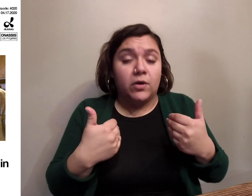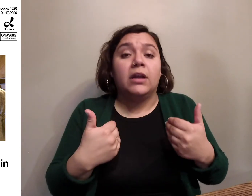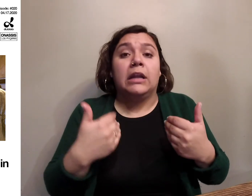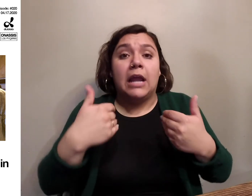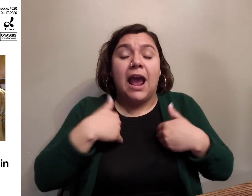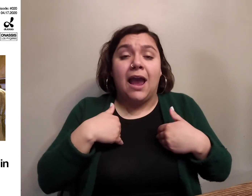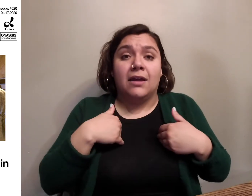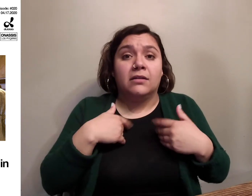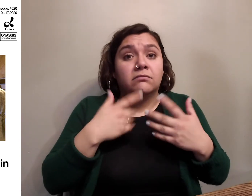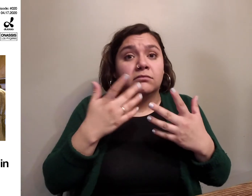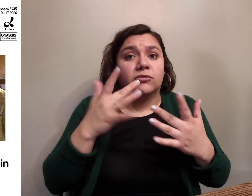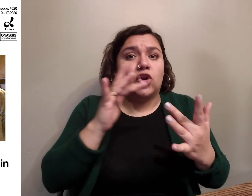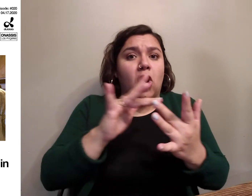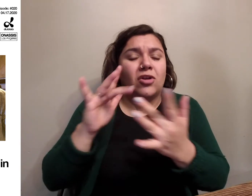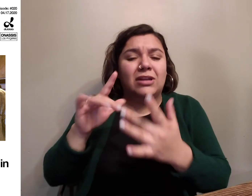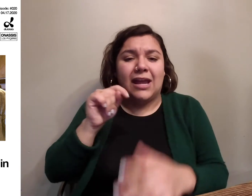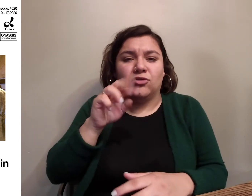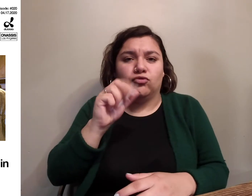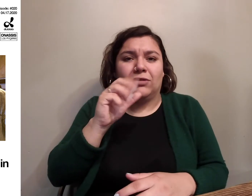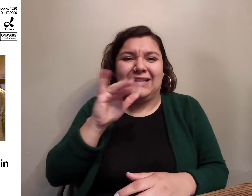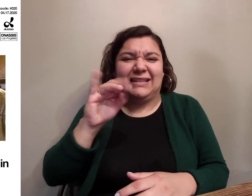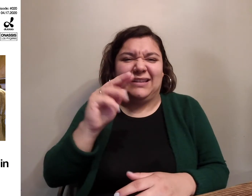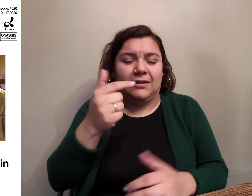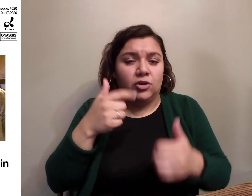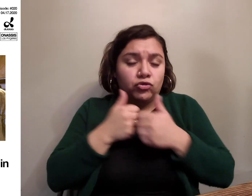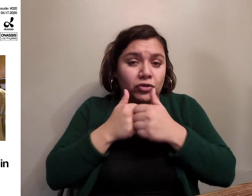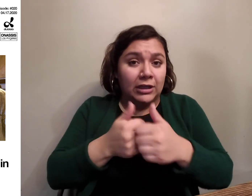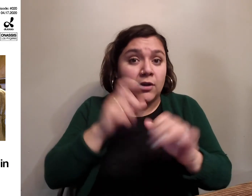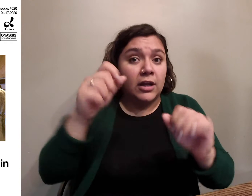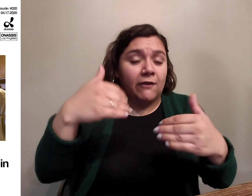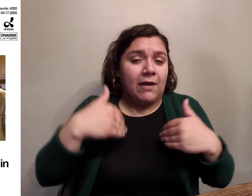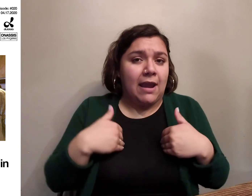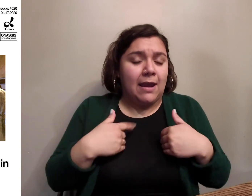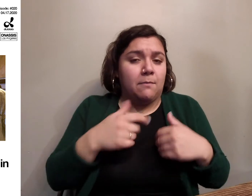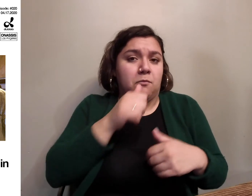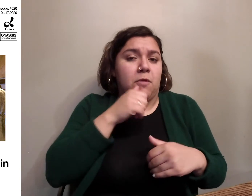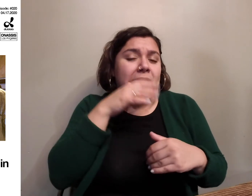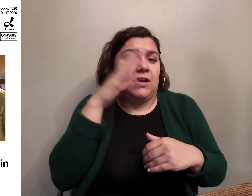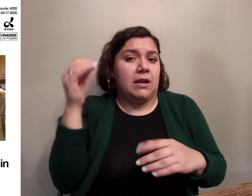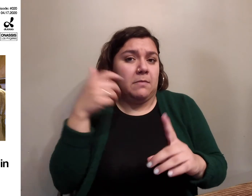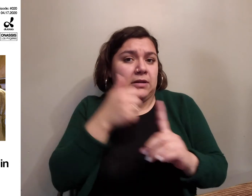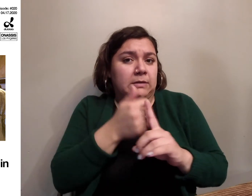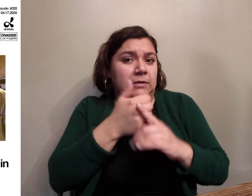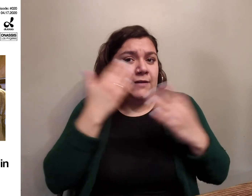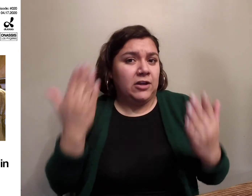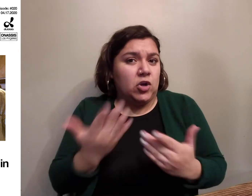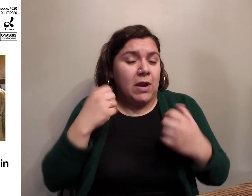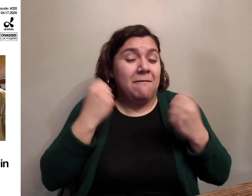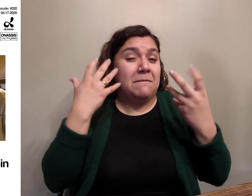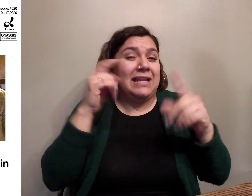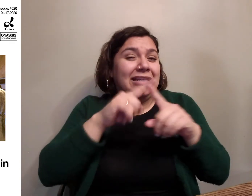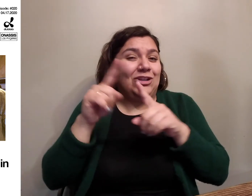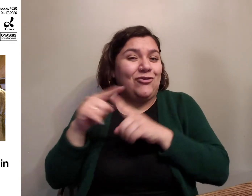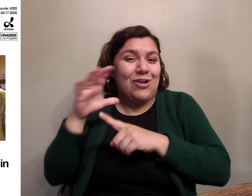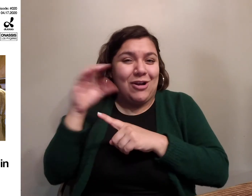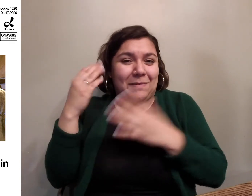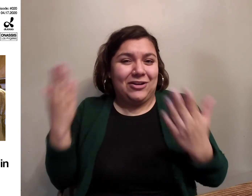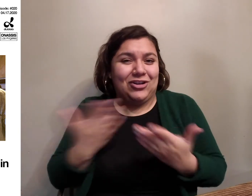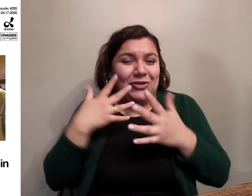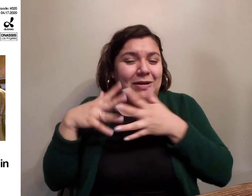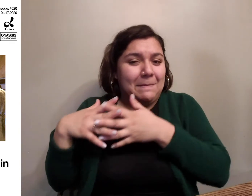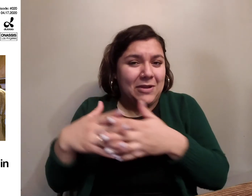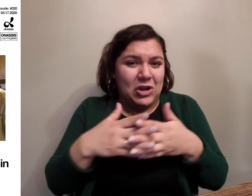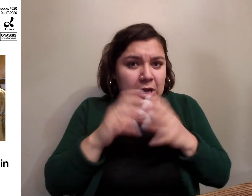greater testing. We could have made private companies in America, because there are so many companies in America, which could have been forced to make